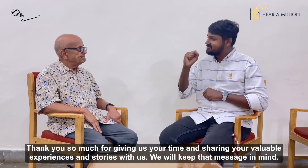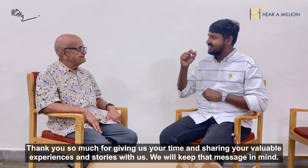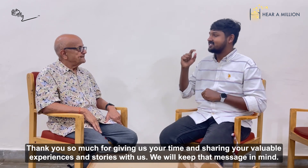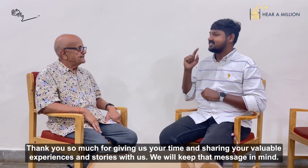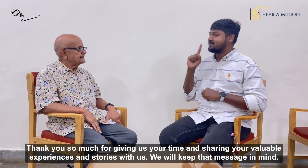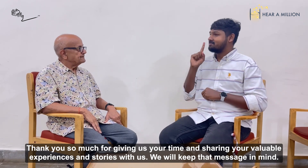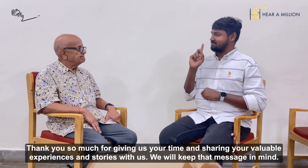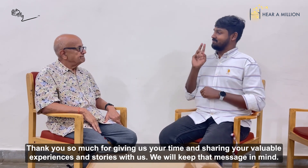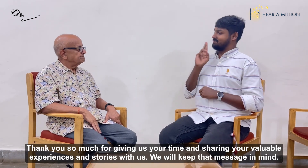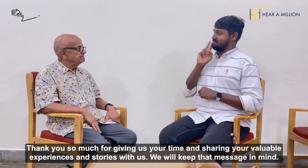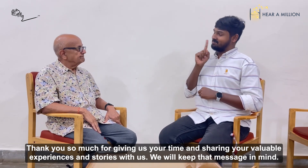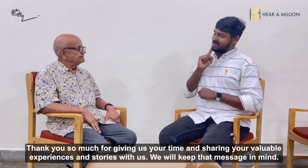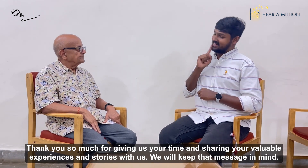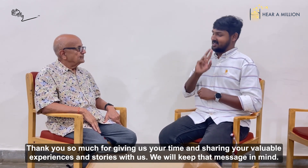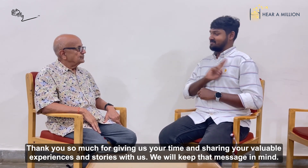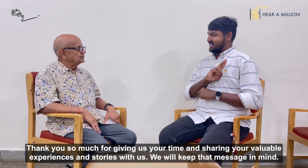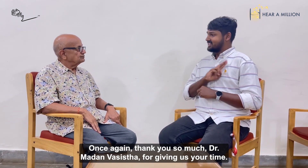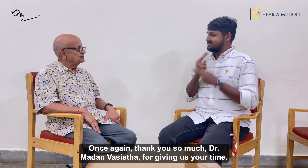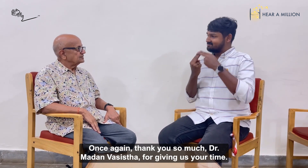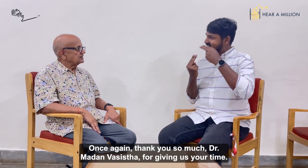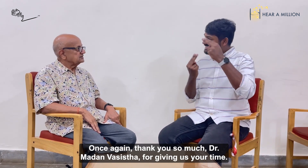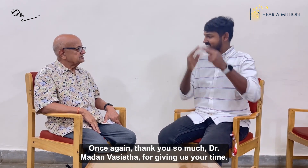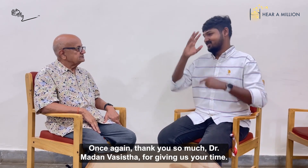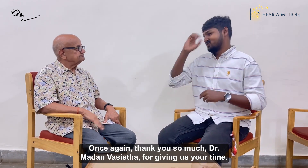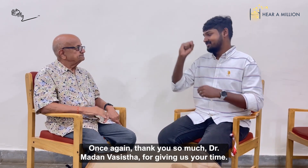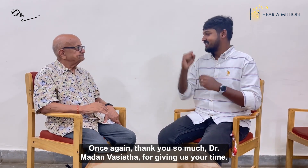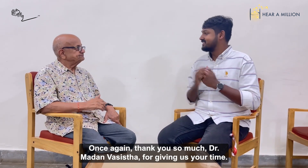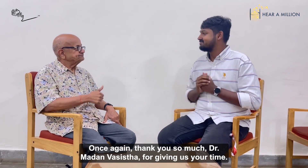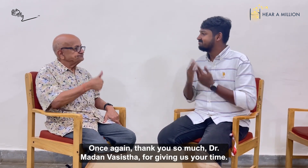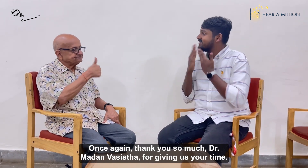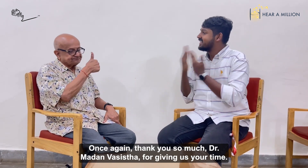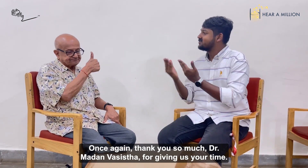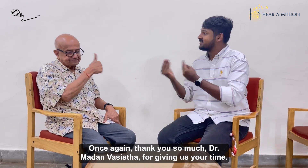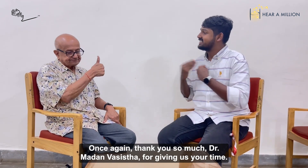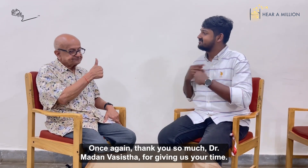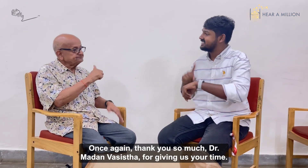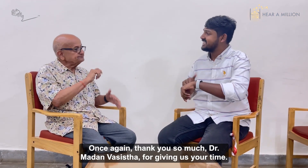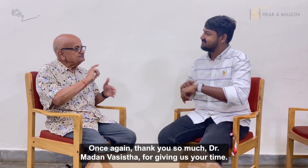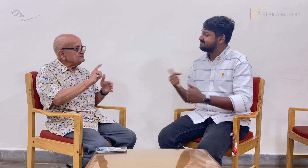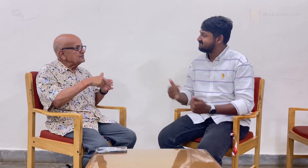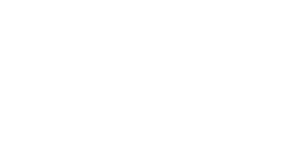Once again, thank you so much, Dr. Madan Vasishta.